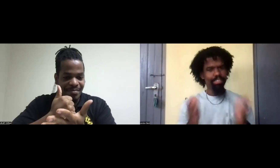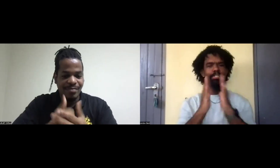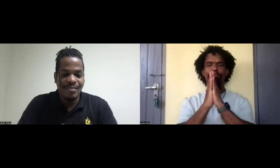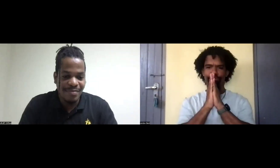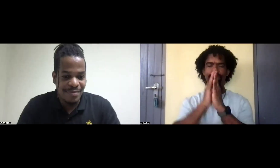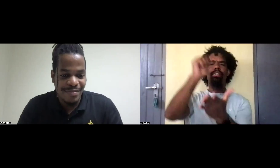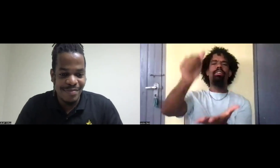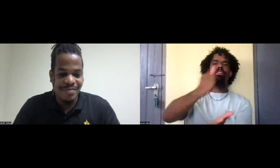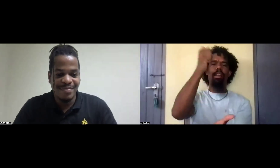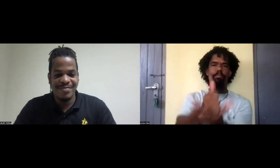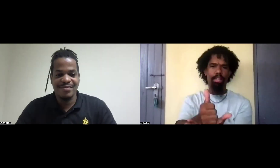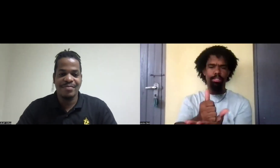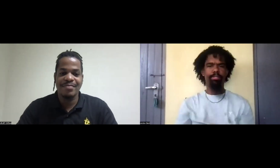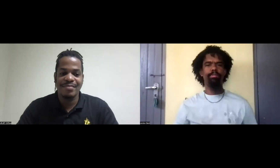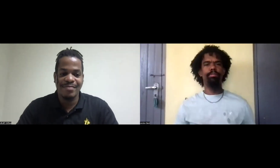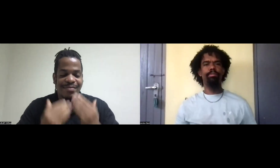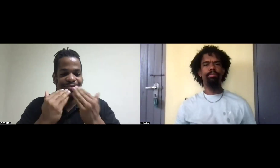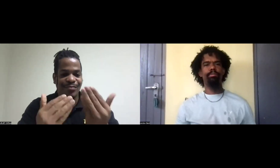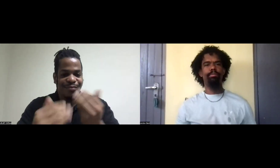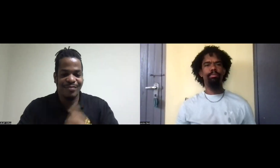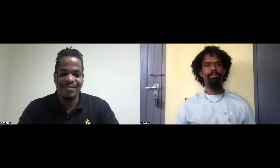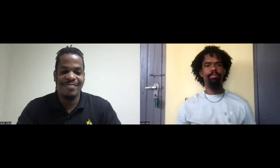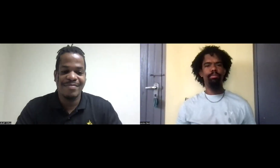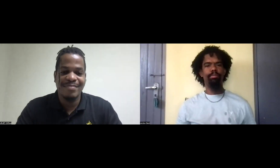In Jesus' name pray, amen. Thank you.